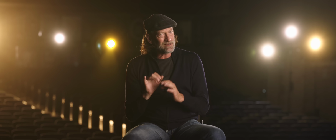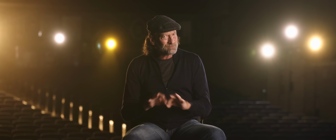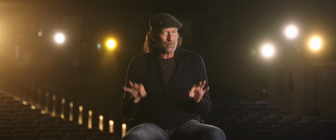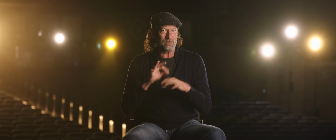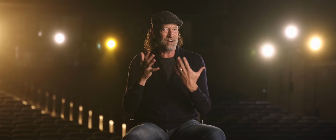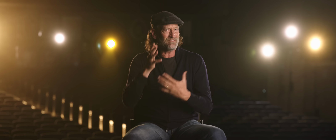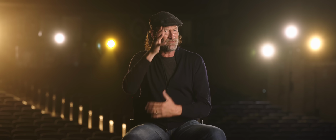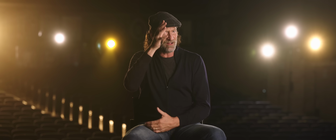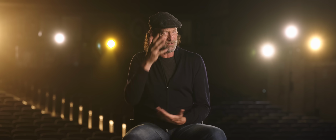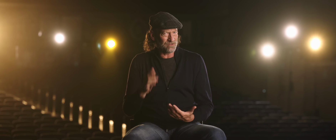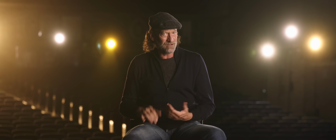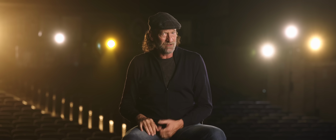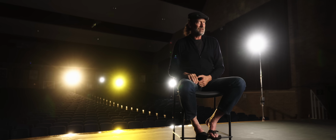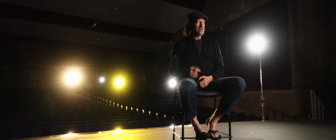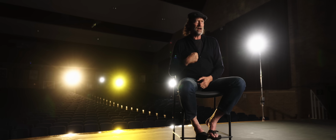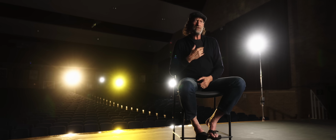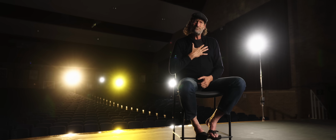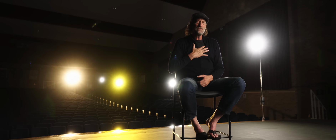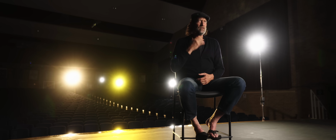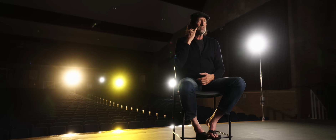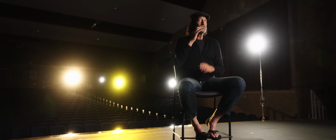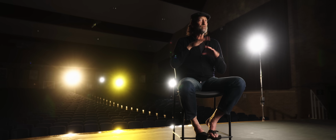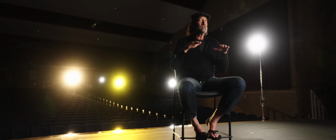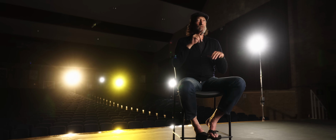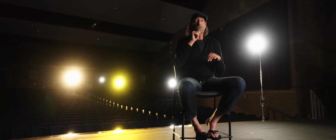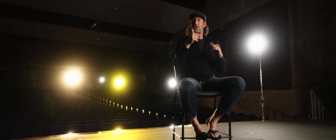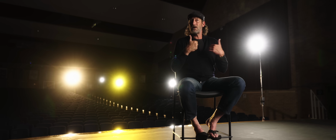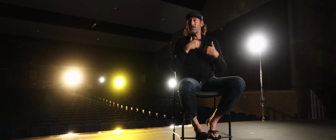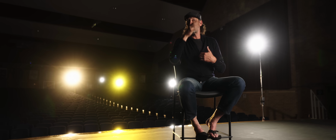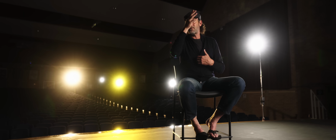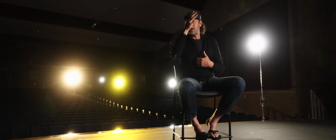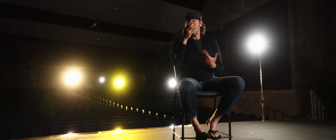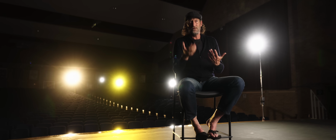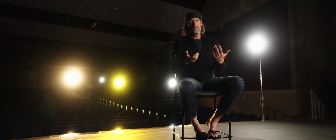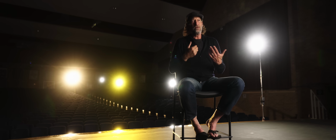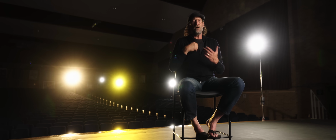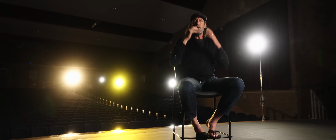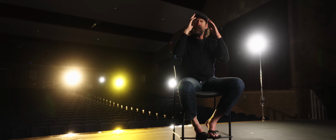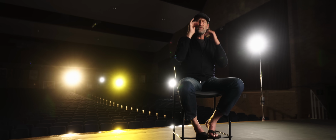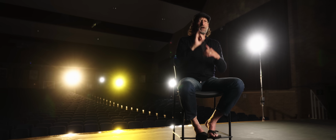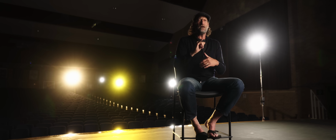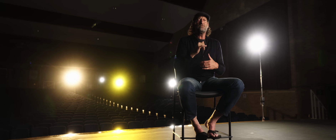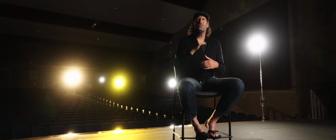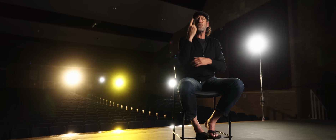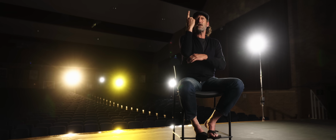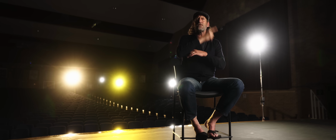It was so important what my father did. For those children who may not have a father figure, I really hope that one day